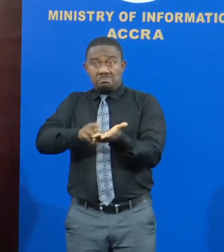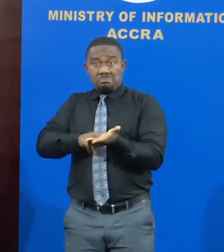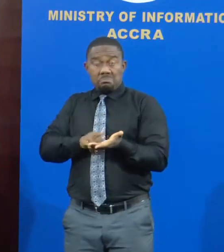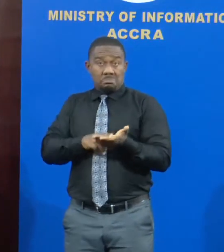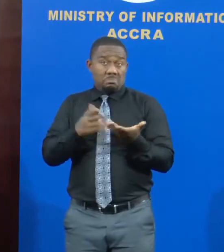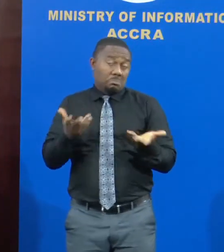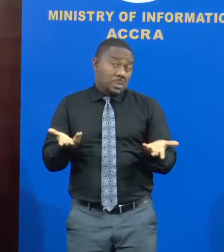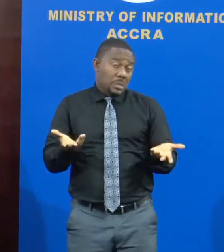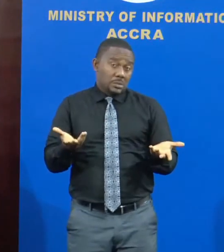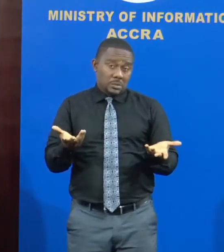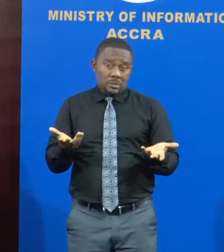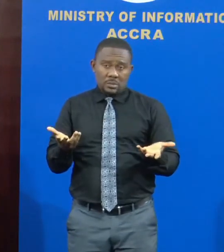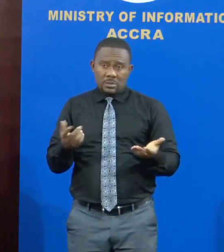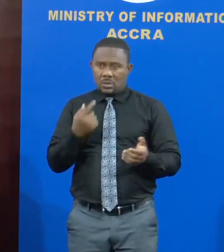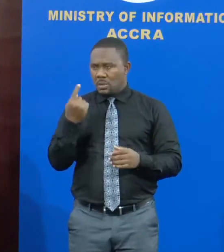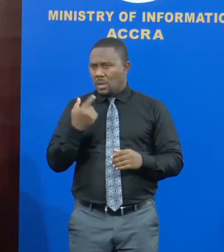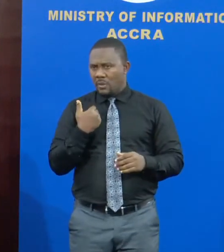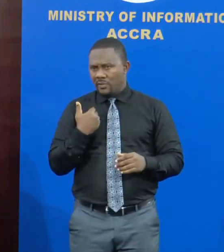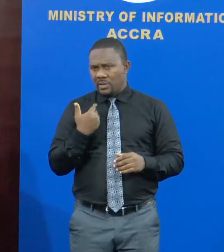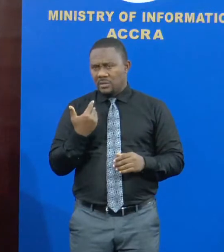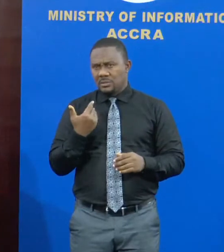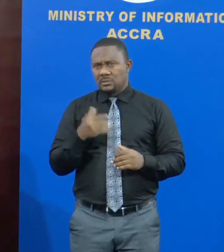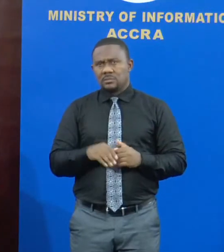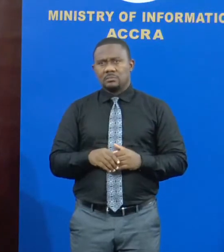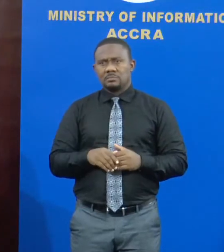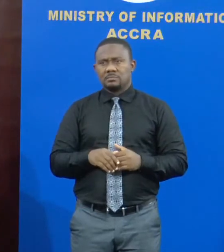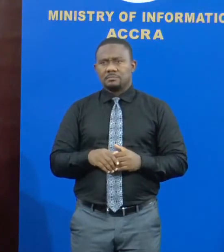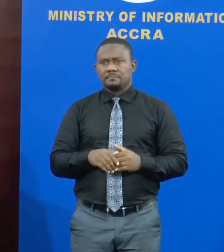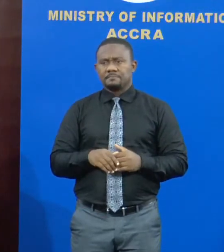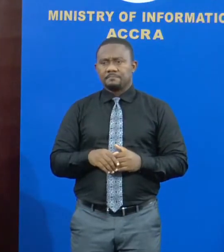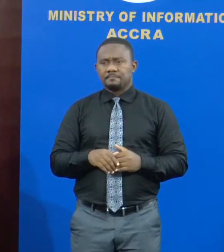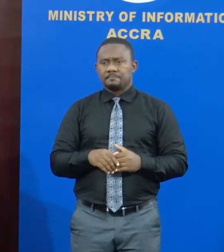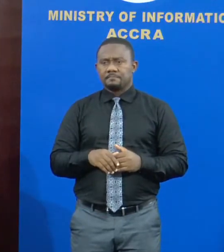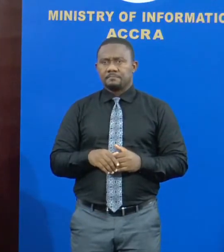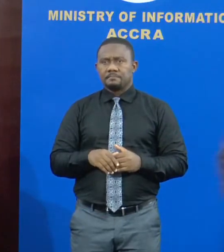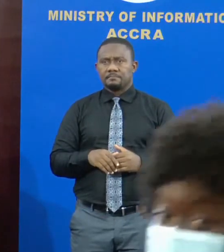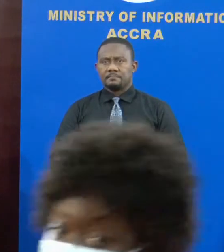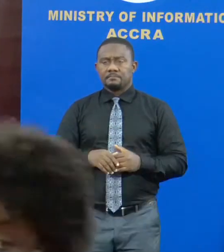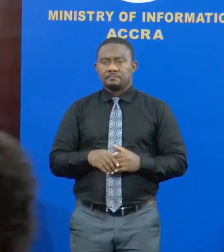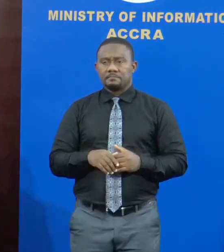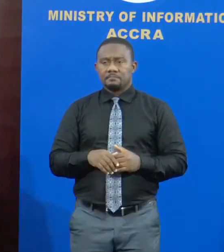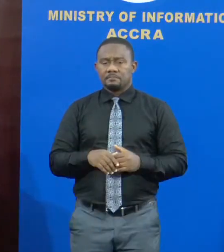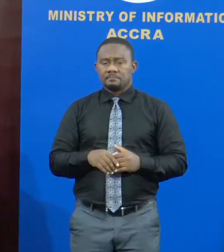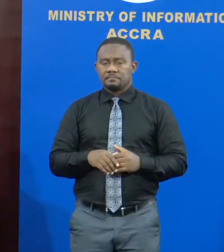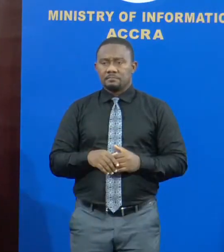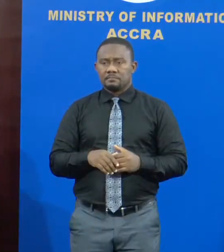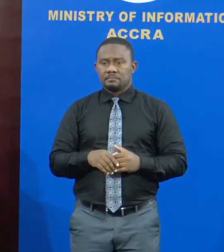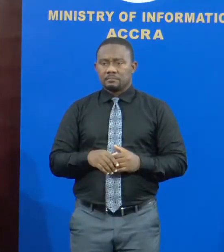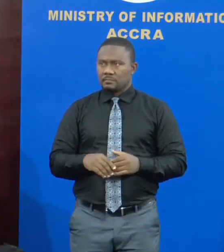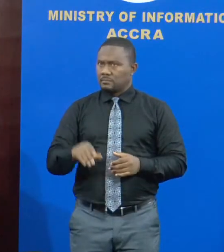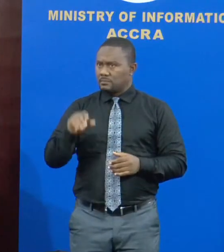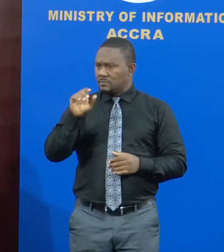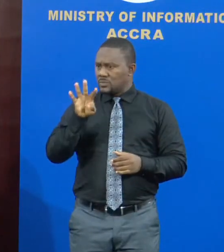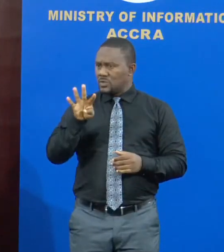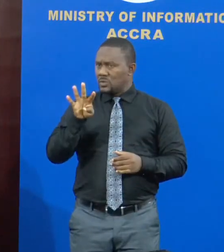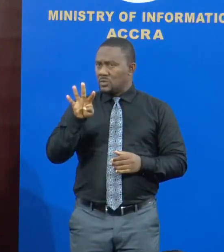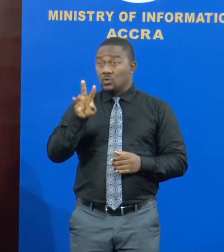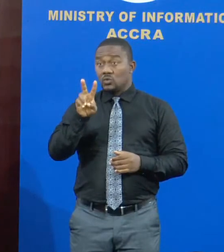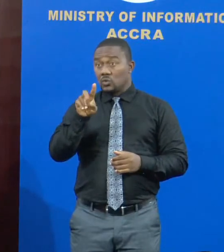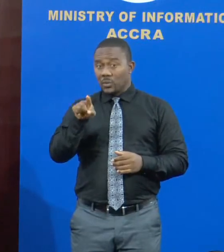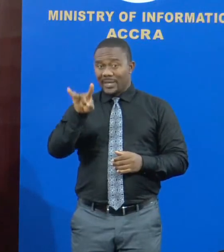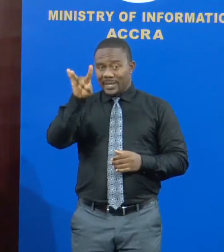to us and re-enroll, we've only been able to achieve an re-enrollment rate of about 2.8